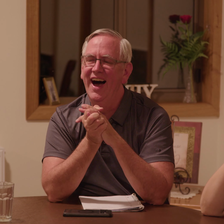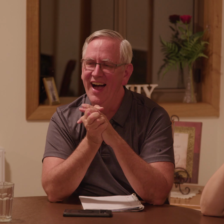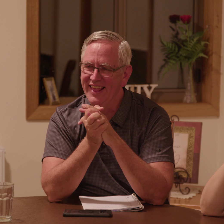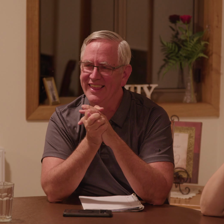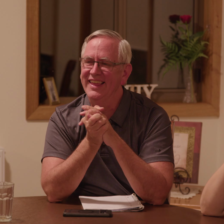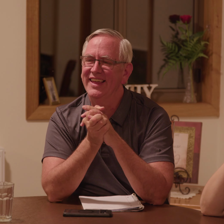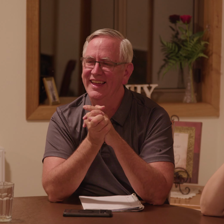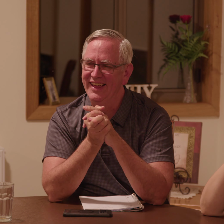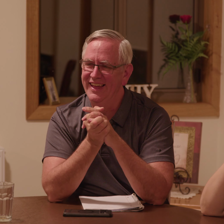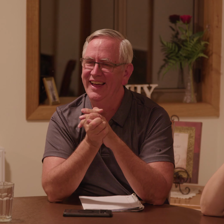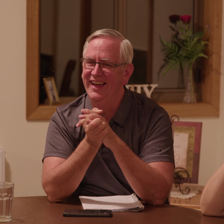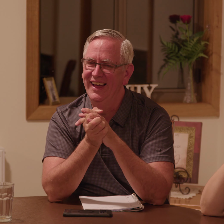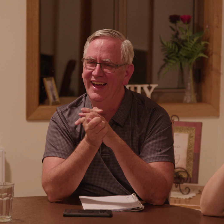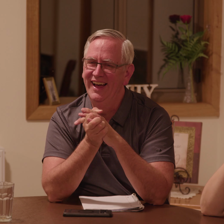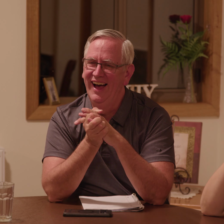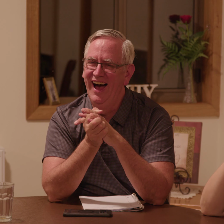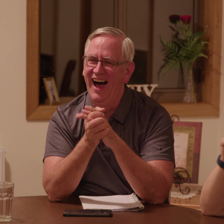Yeah, keep going.